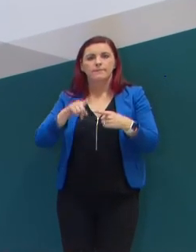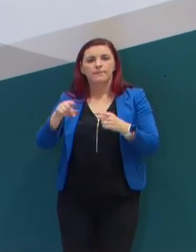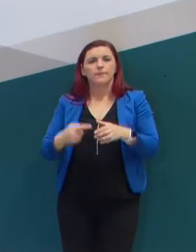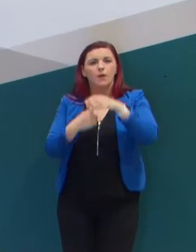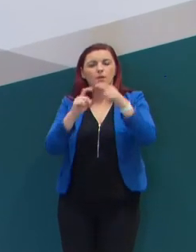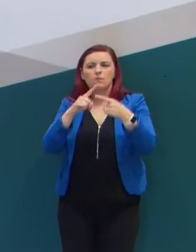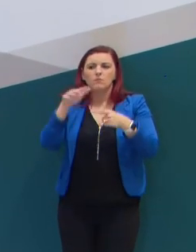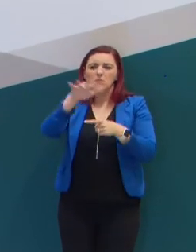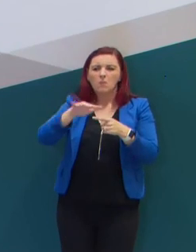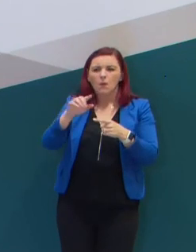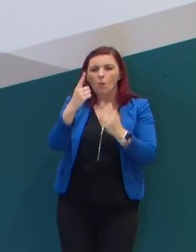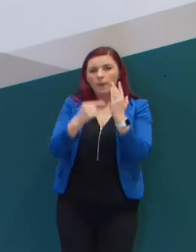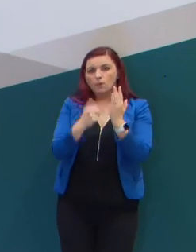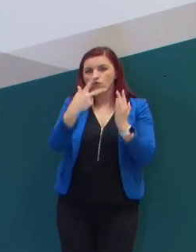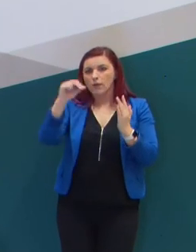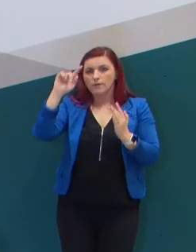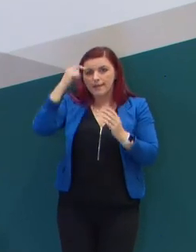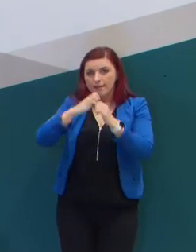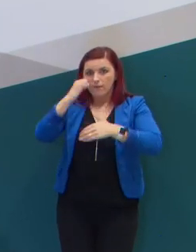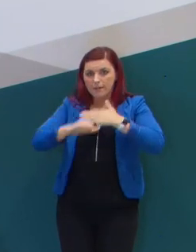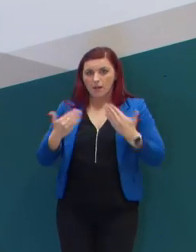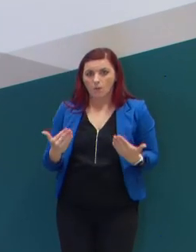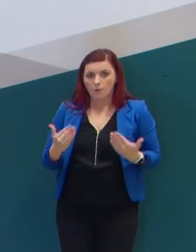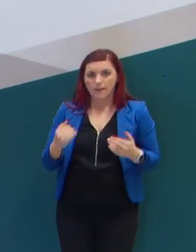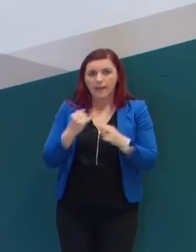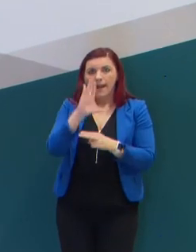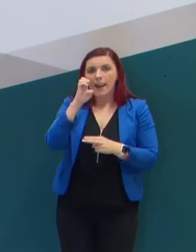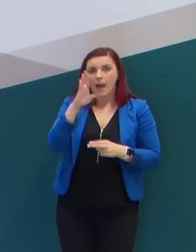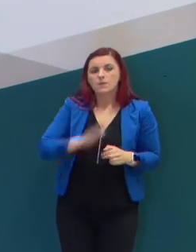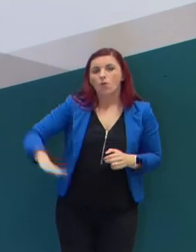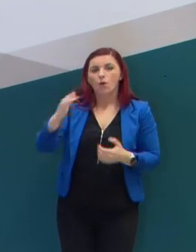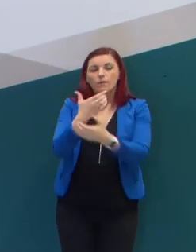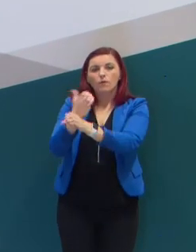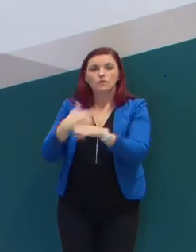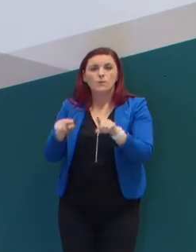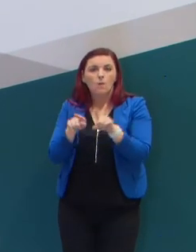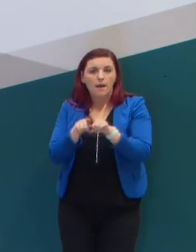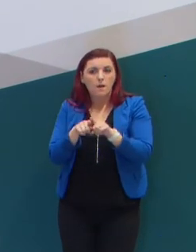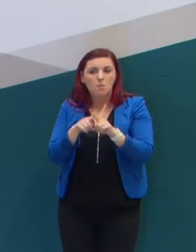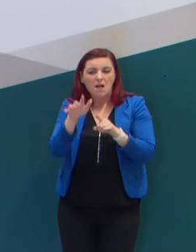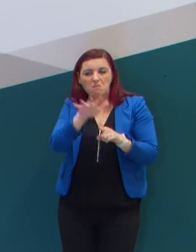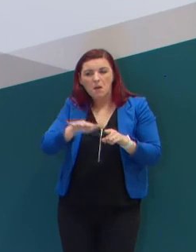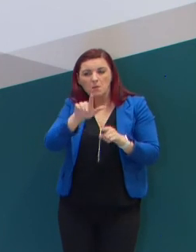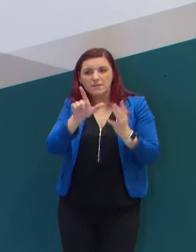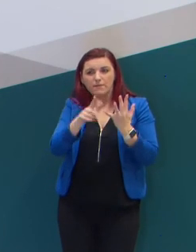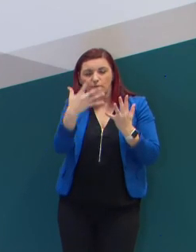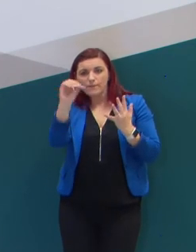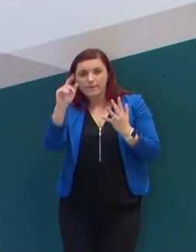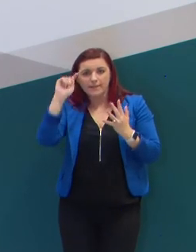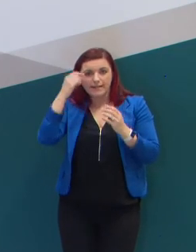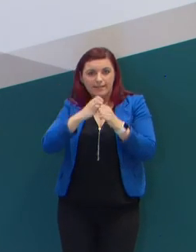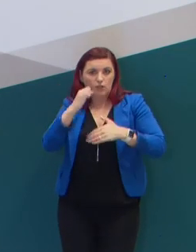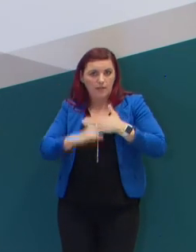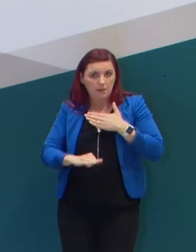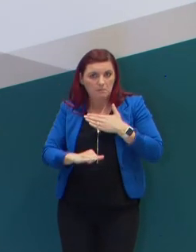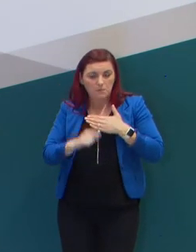region of 1,300 tests per day at the moment. And then in the laboratories around the country, we're in the region of about 750 tests per day. Over